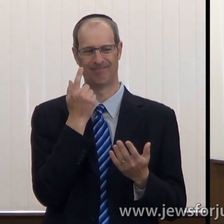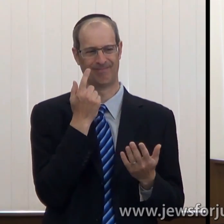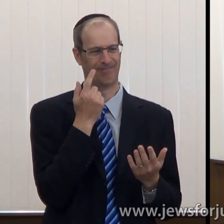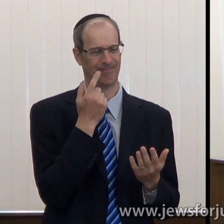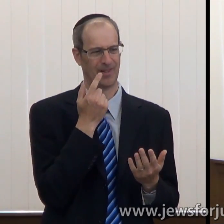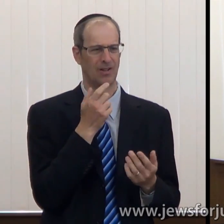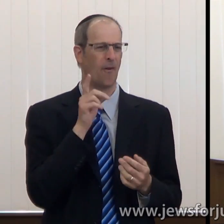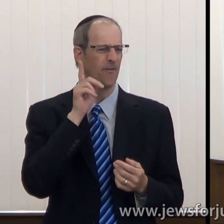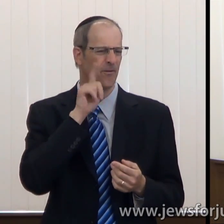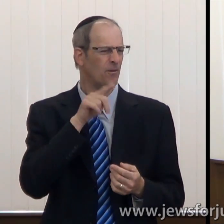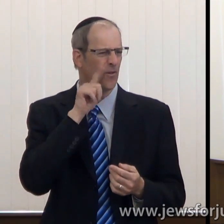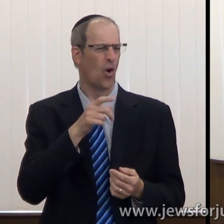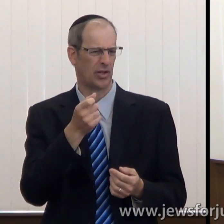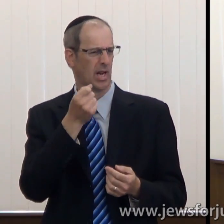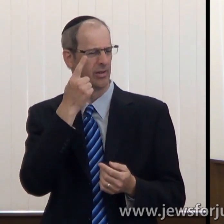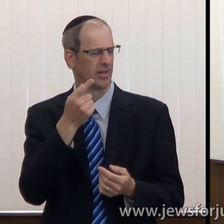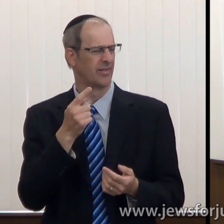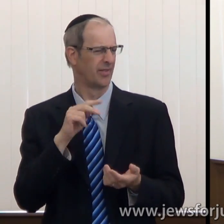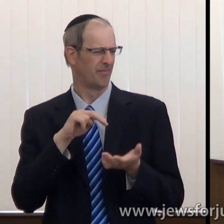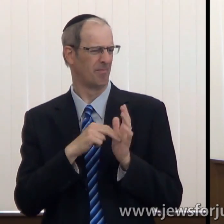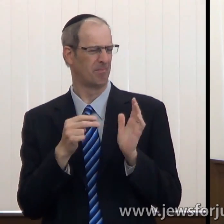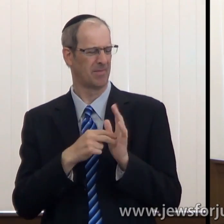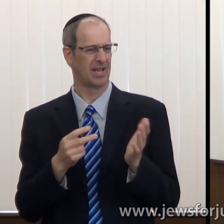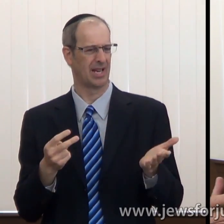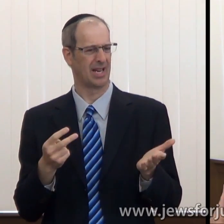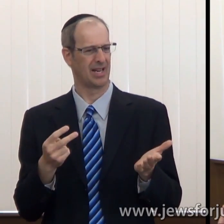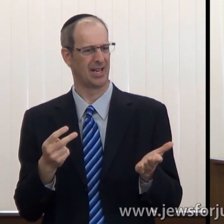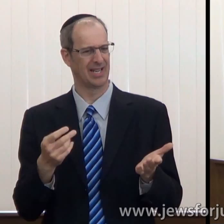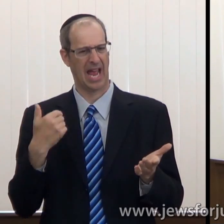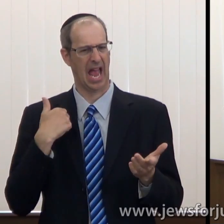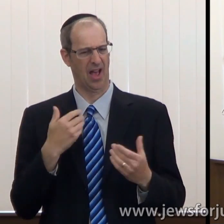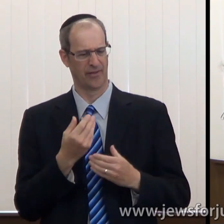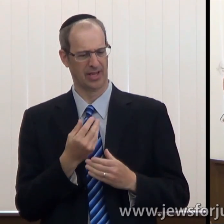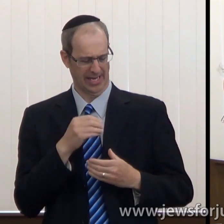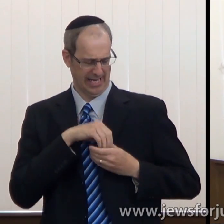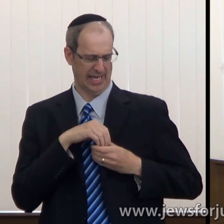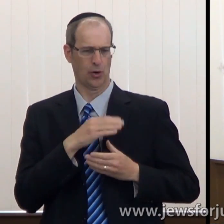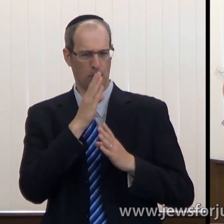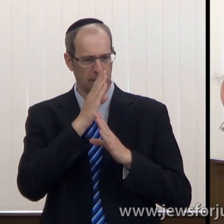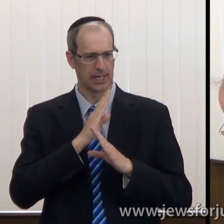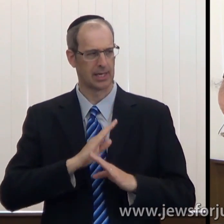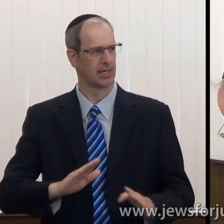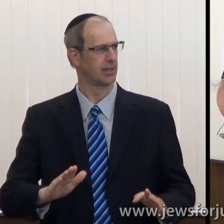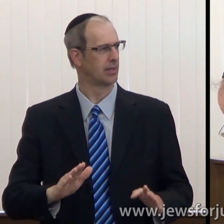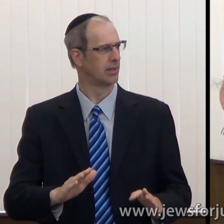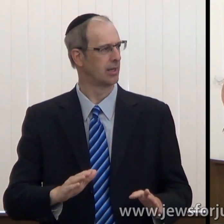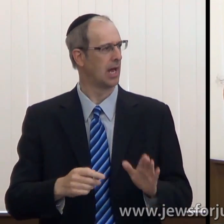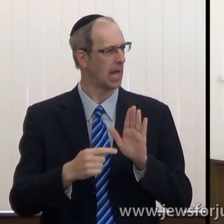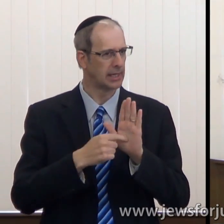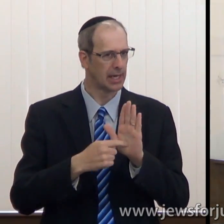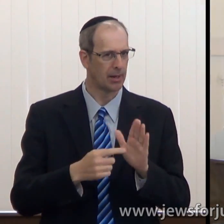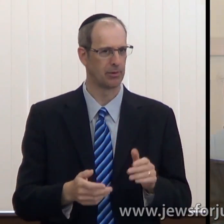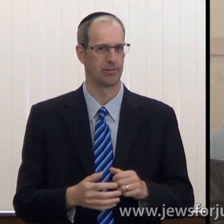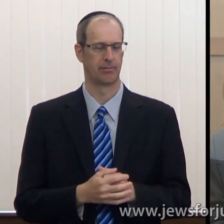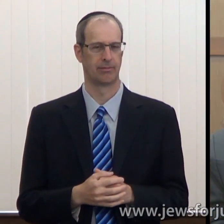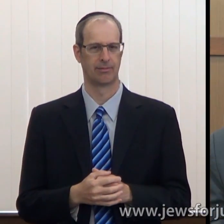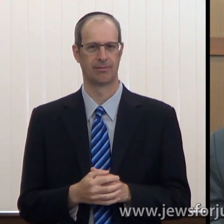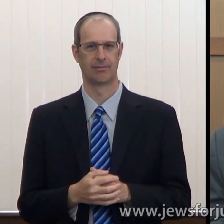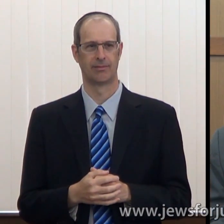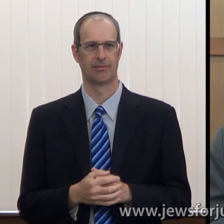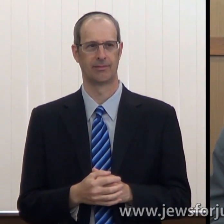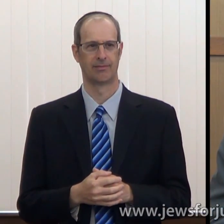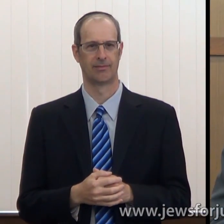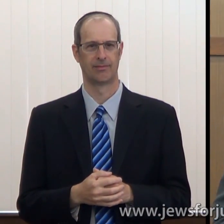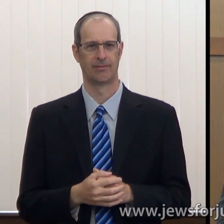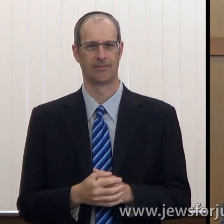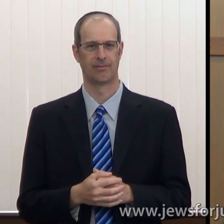false understandings of what it might mean to have inner peace. I'll give you an example.